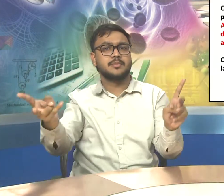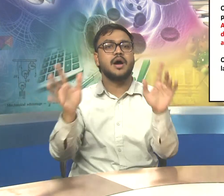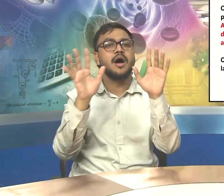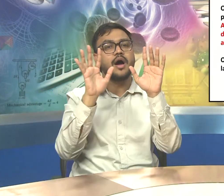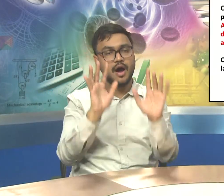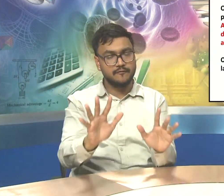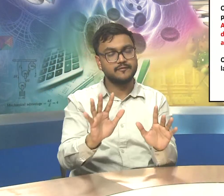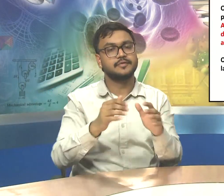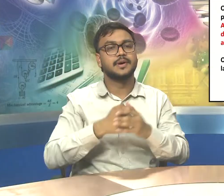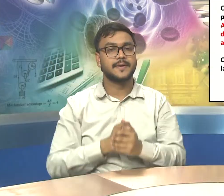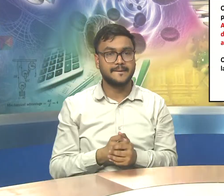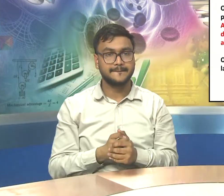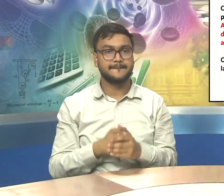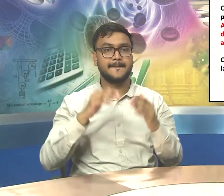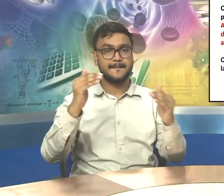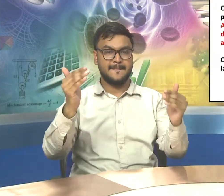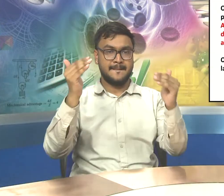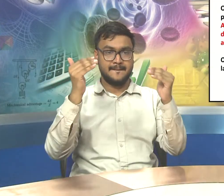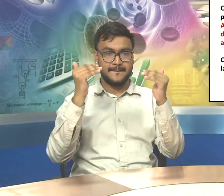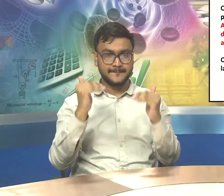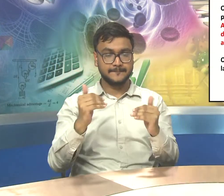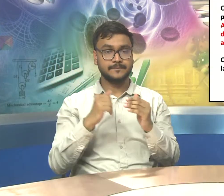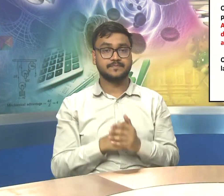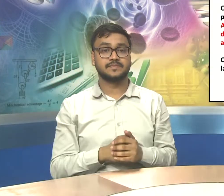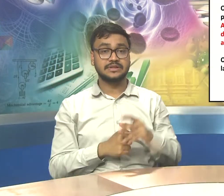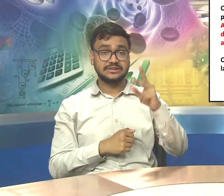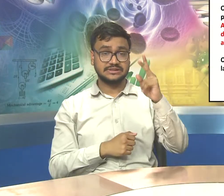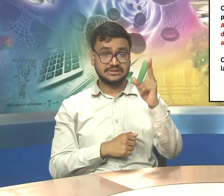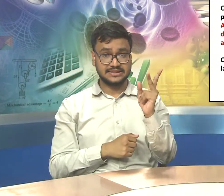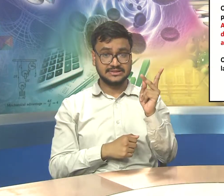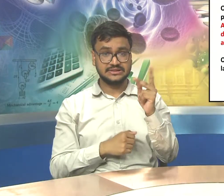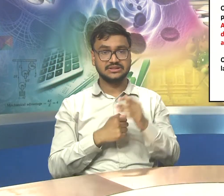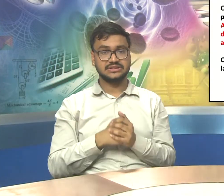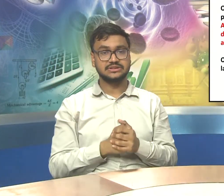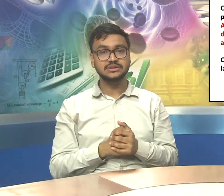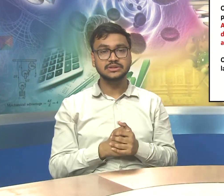for communication for self or social functions.